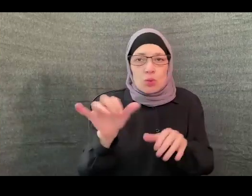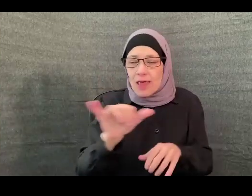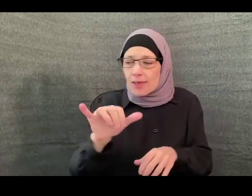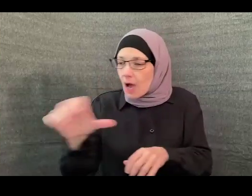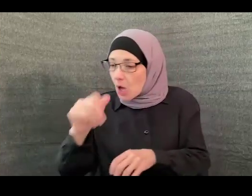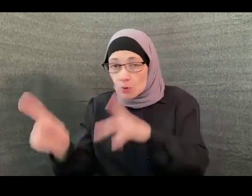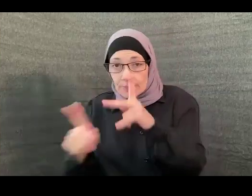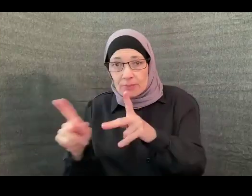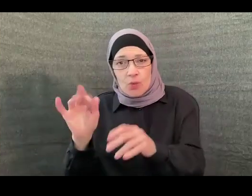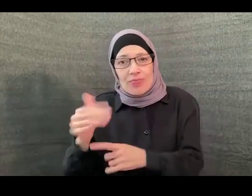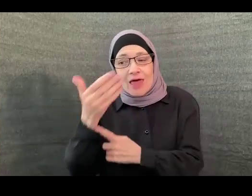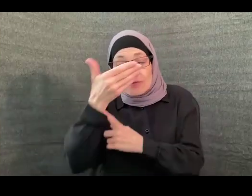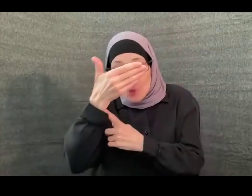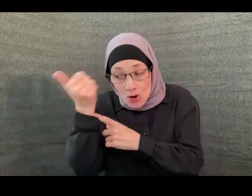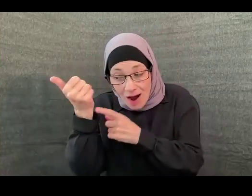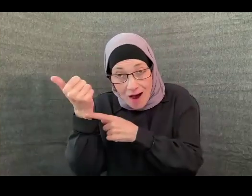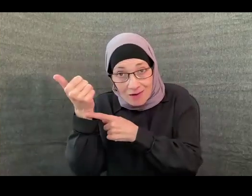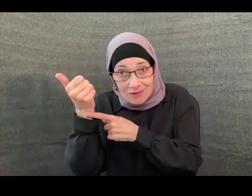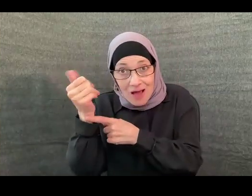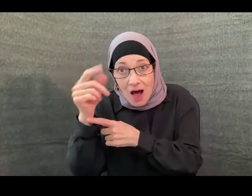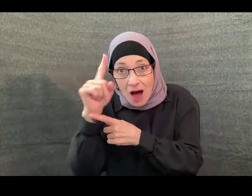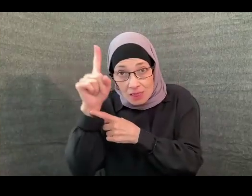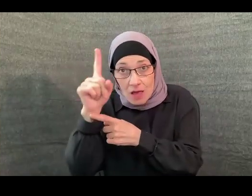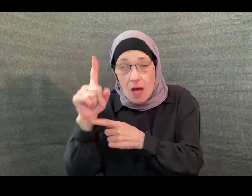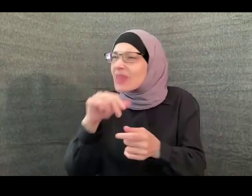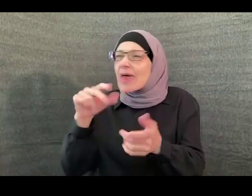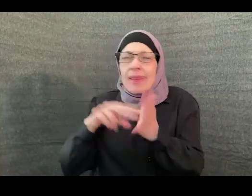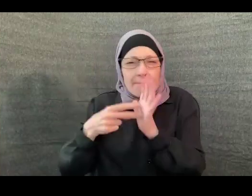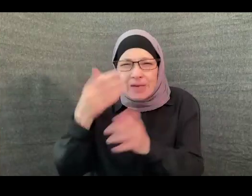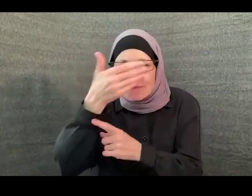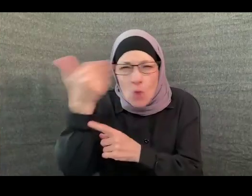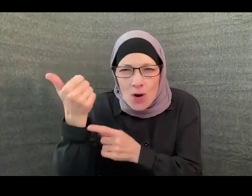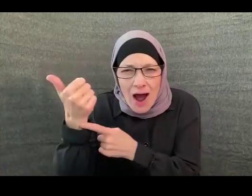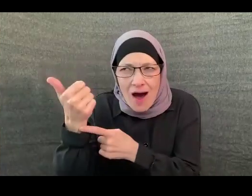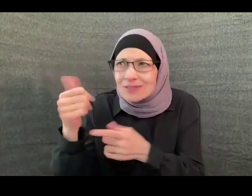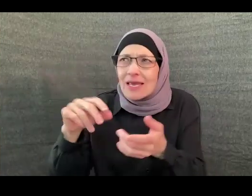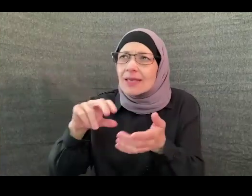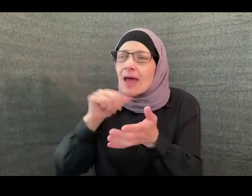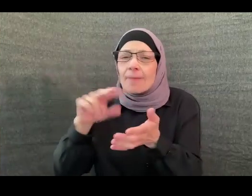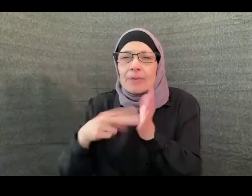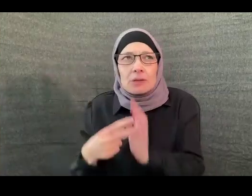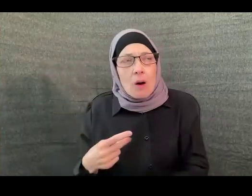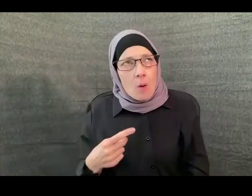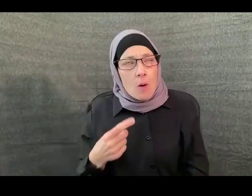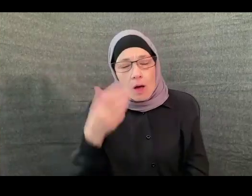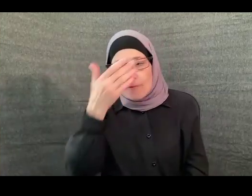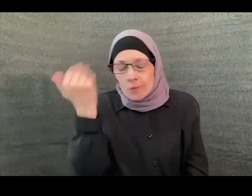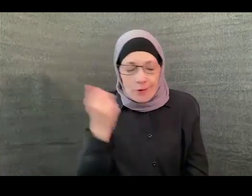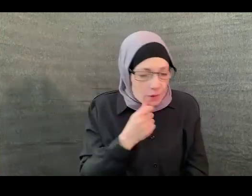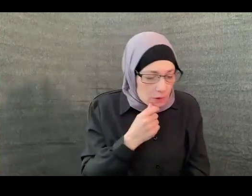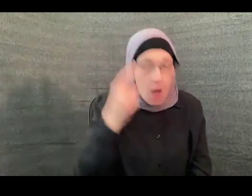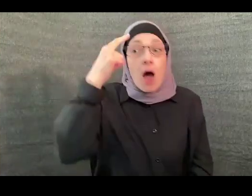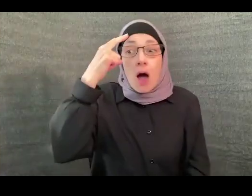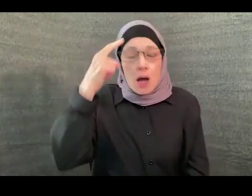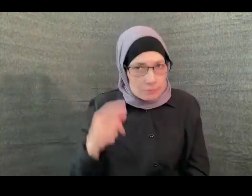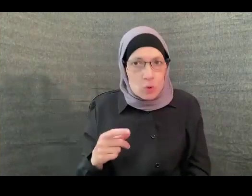doesn't mean like forgetting something. It is not from forgetfulness. It is when the Quran talks